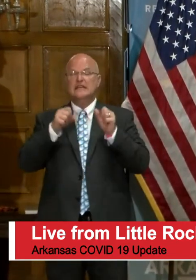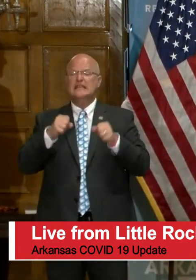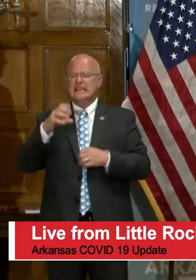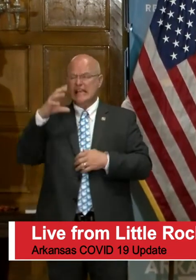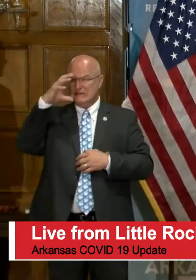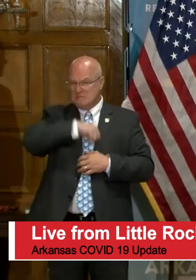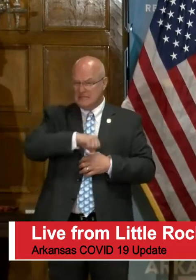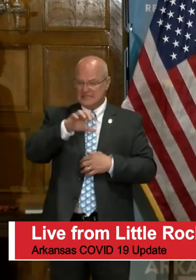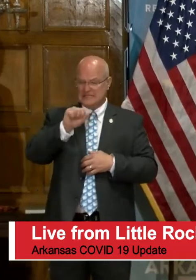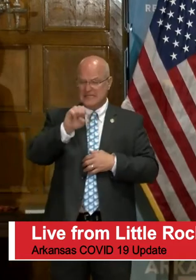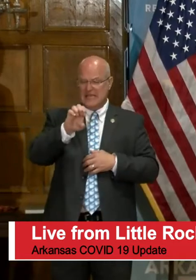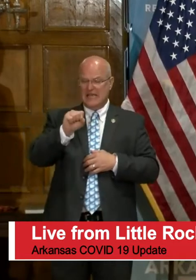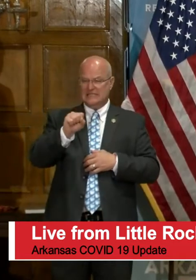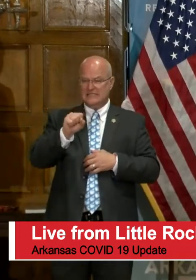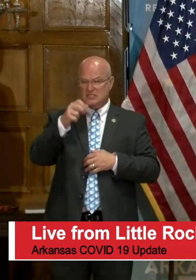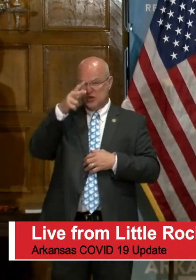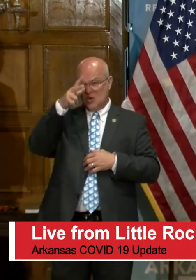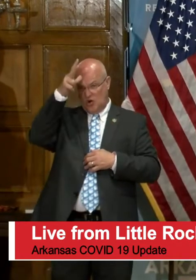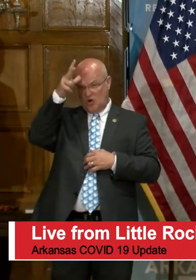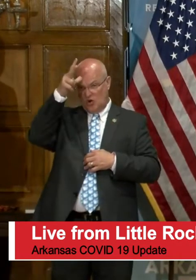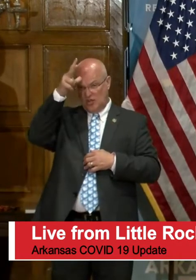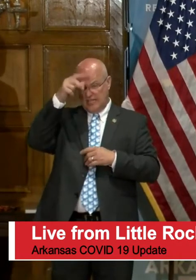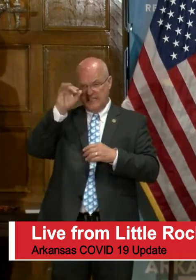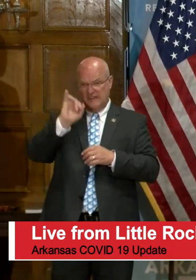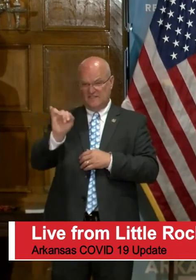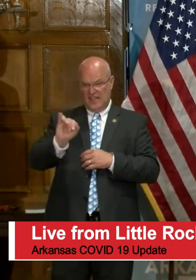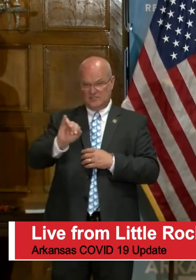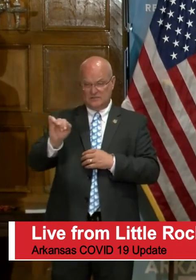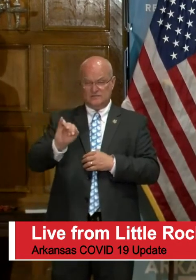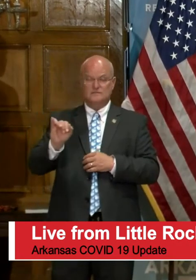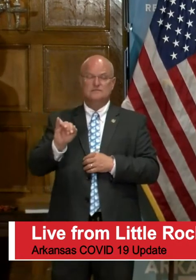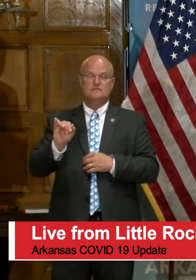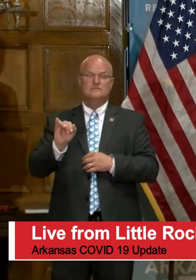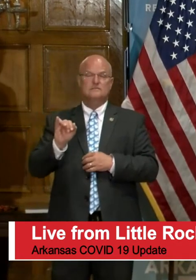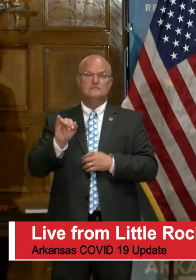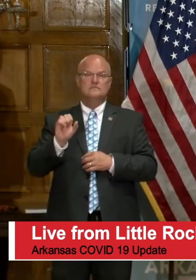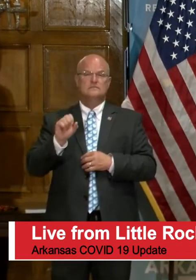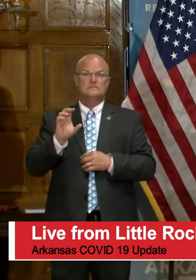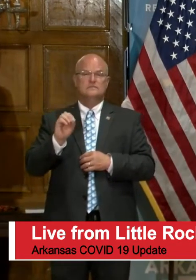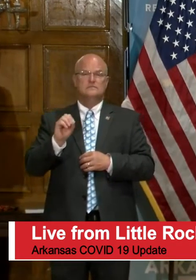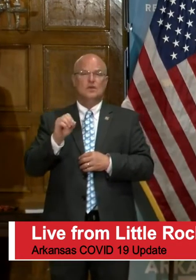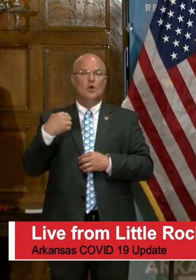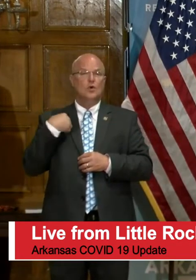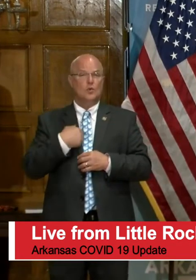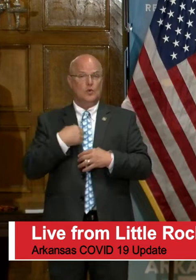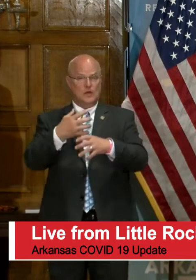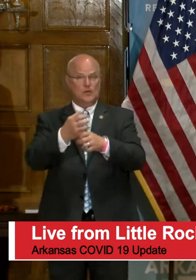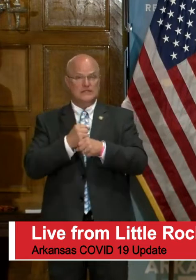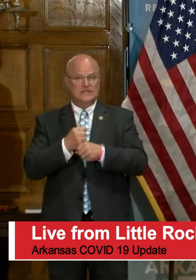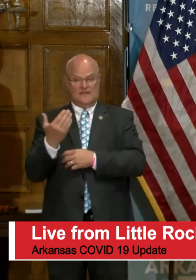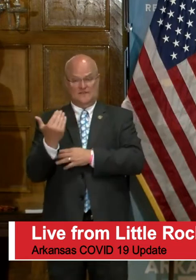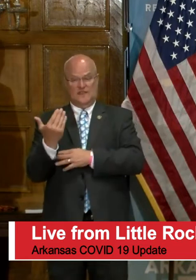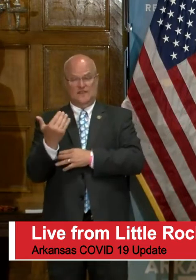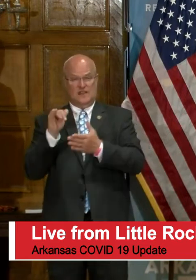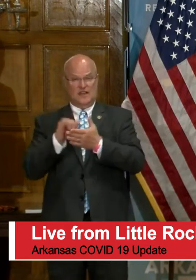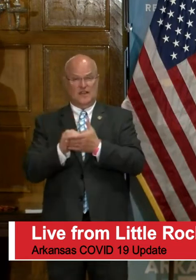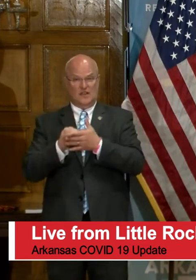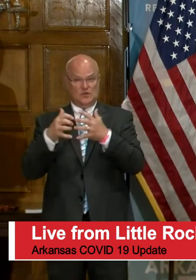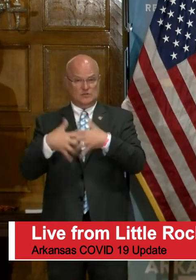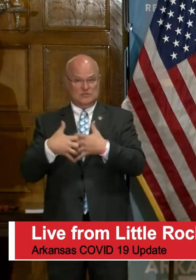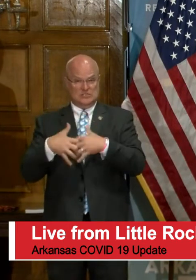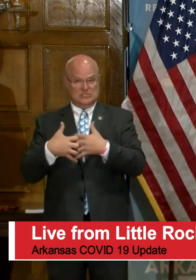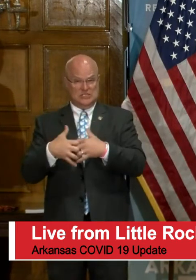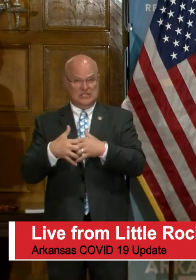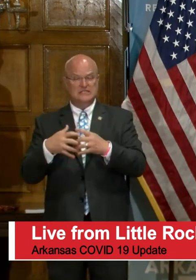miss cases, particularly early in infection. And we received 15 of those